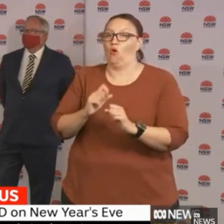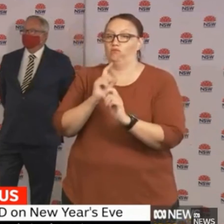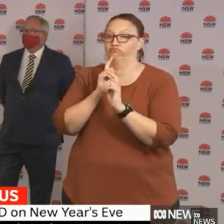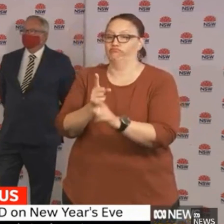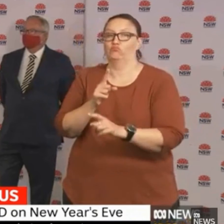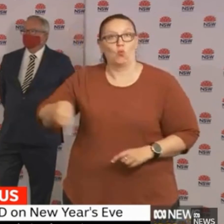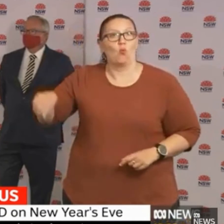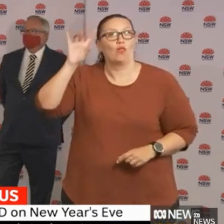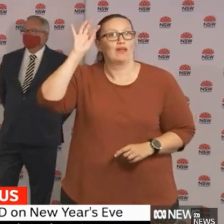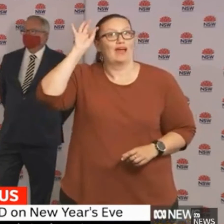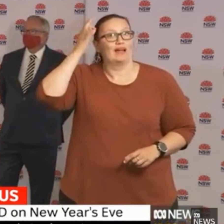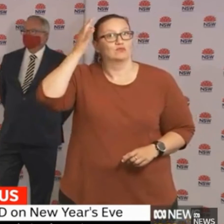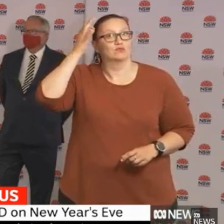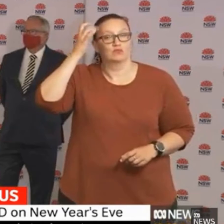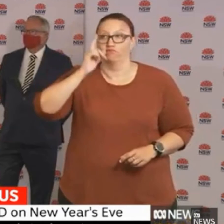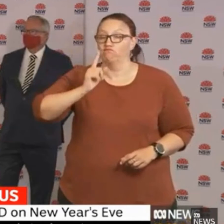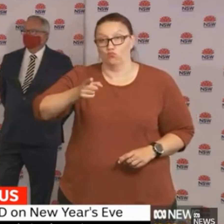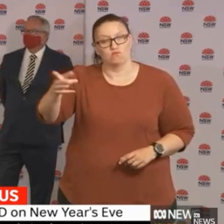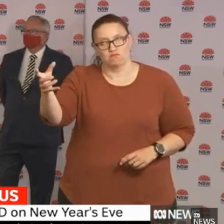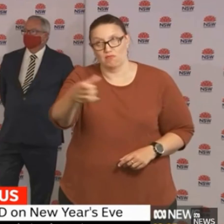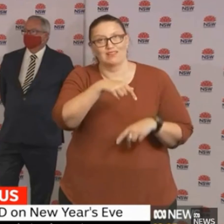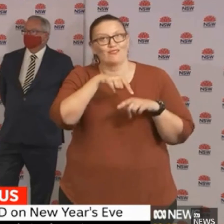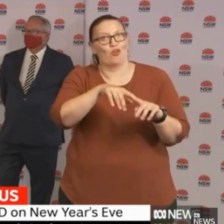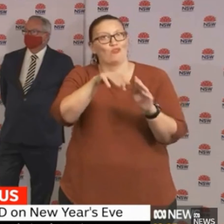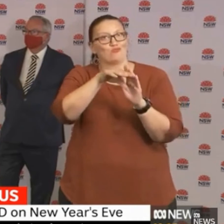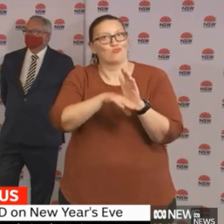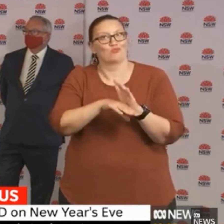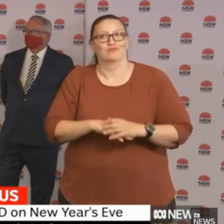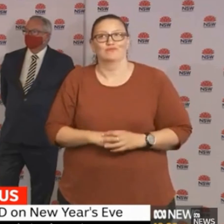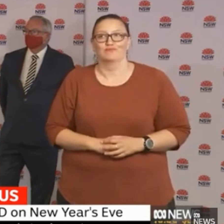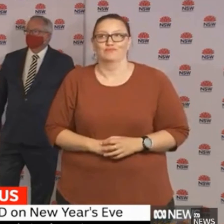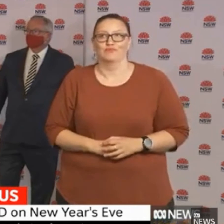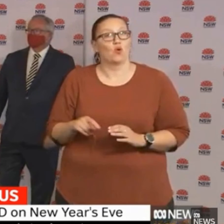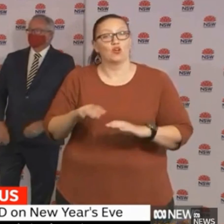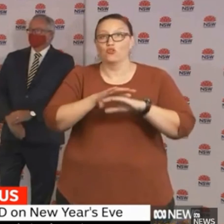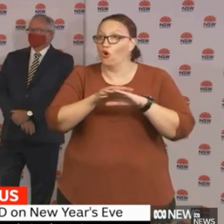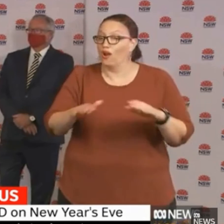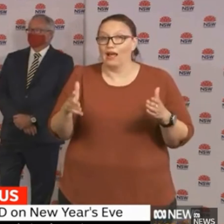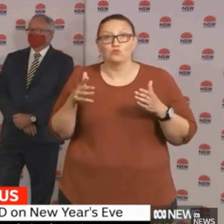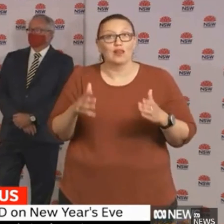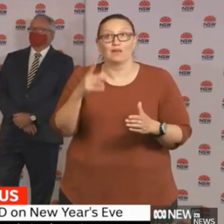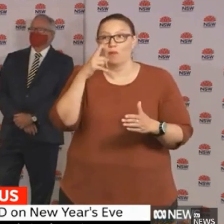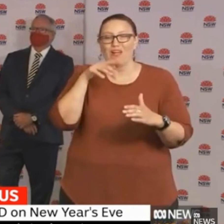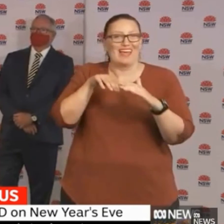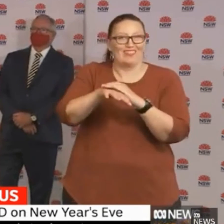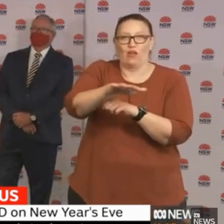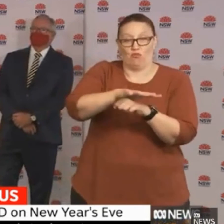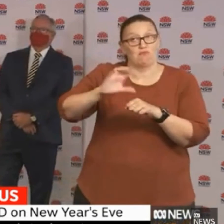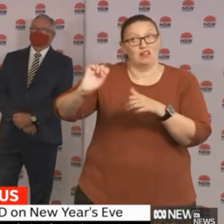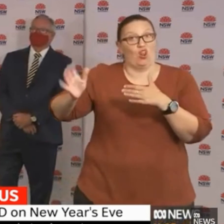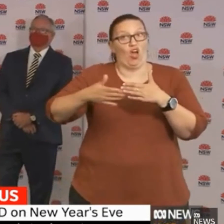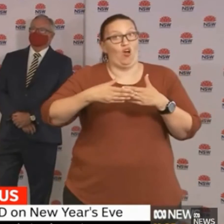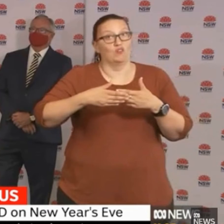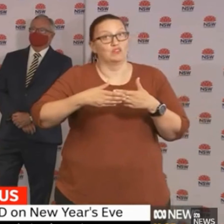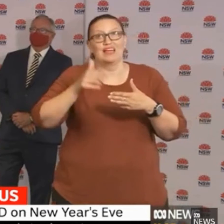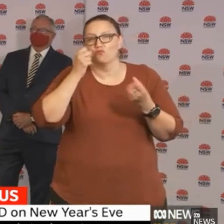direction today, and will be, to local councils saying you can only allow public access to those areas